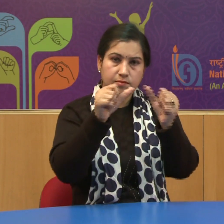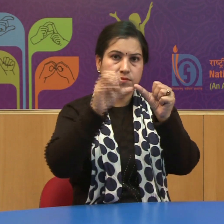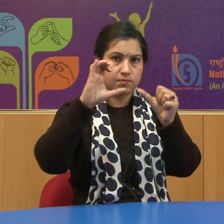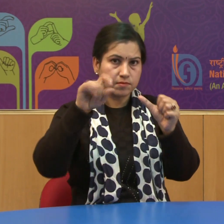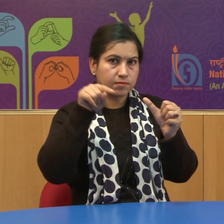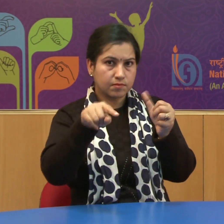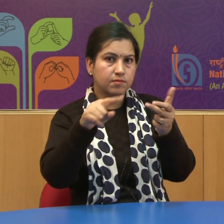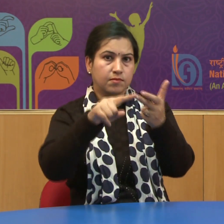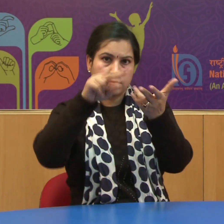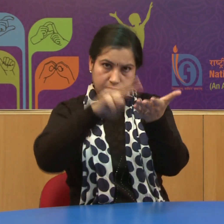signlanguage@nios.ac.in.